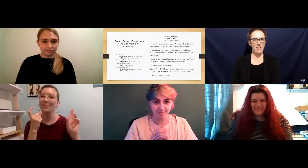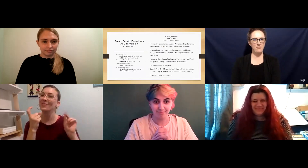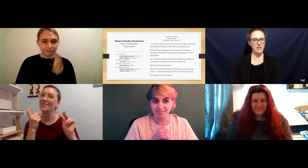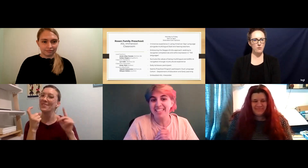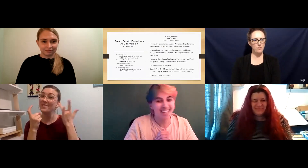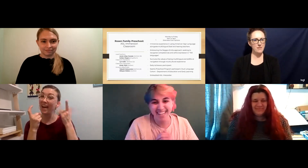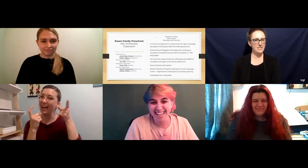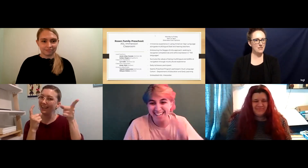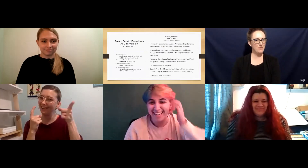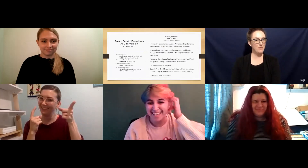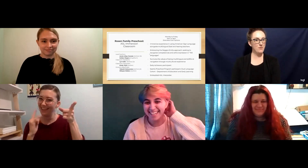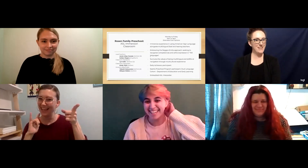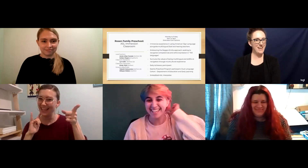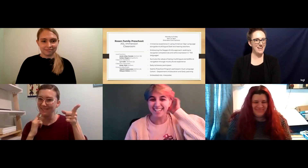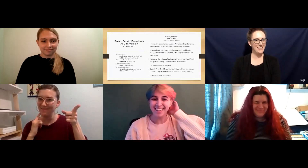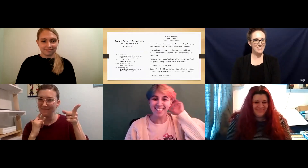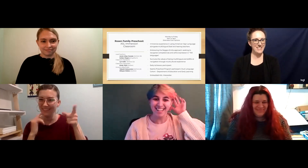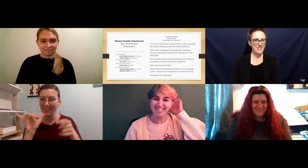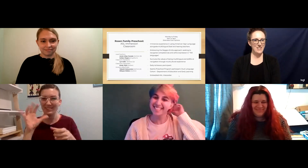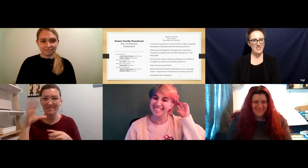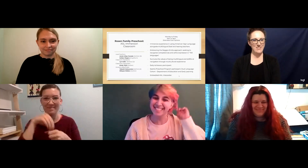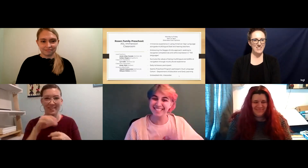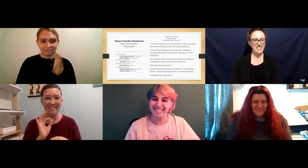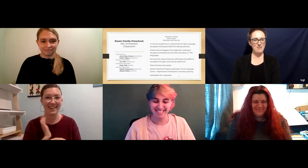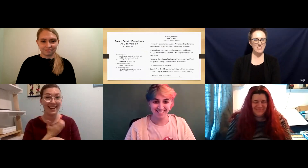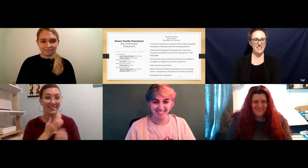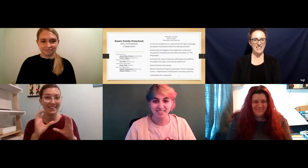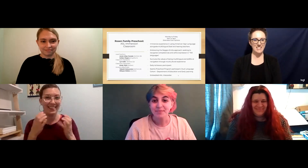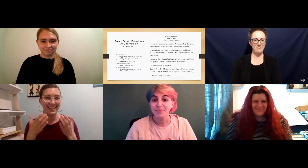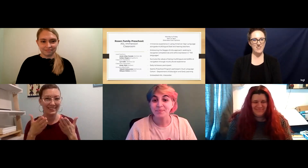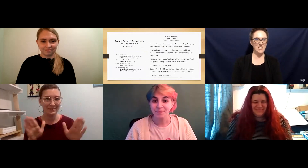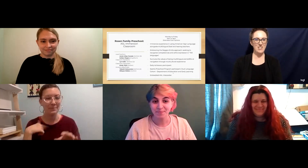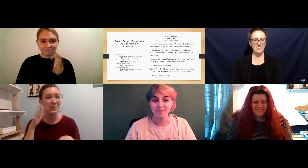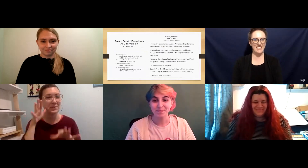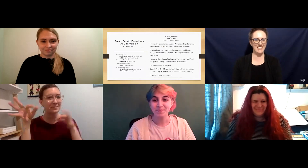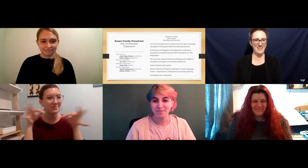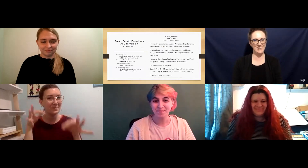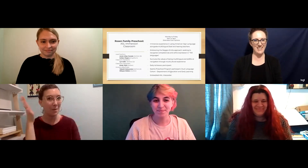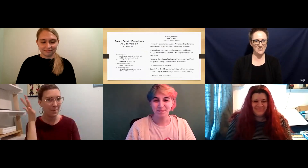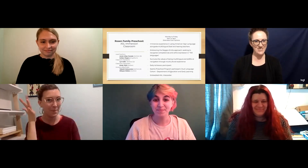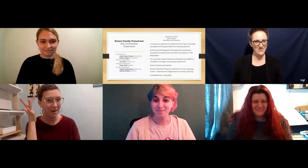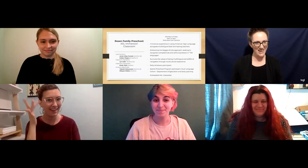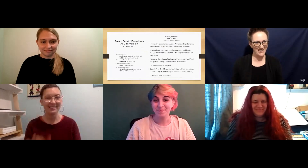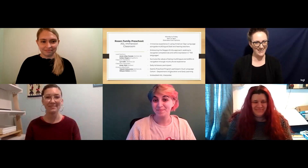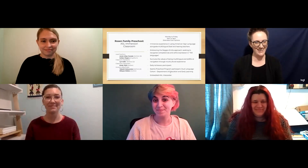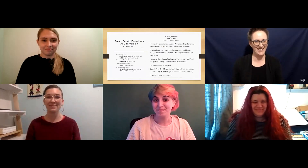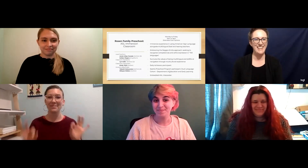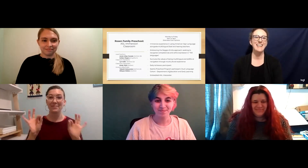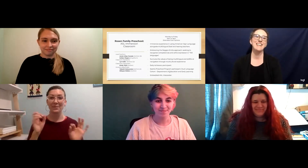Okay, I feel like we're missing someone, but we're not, because Emily is involved in our classroom as